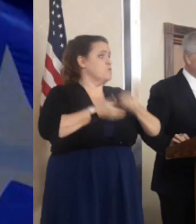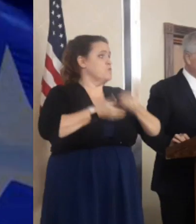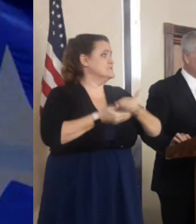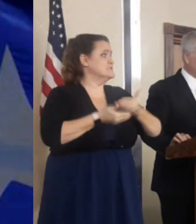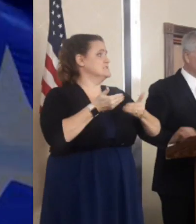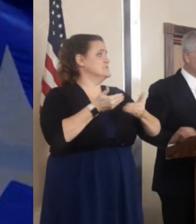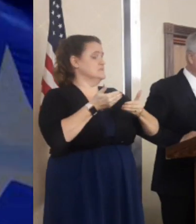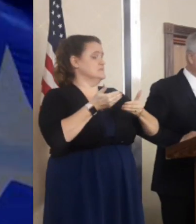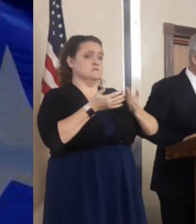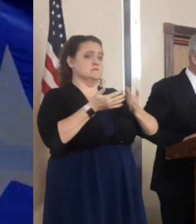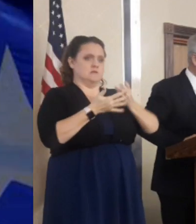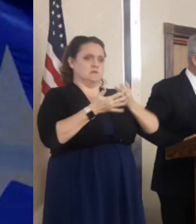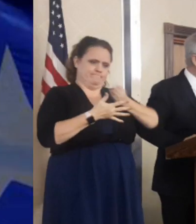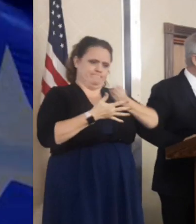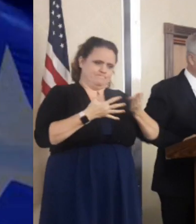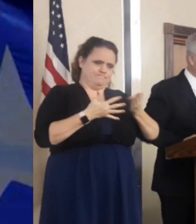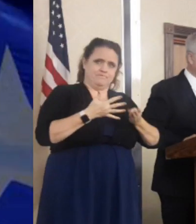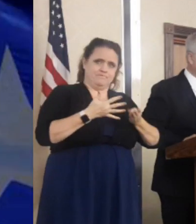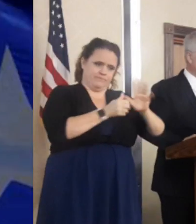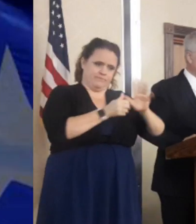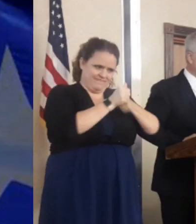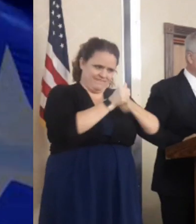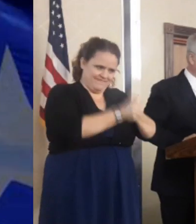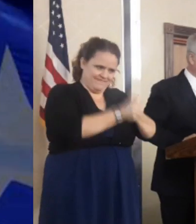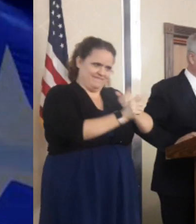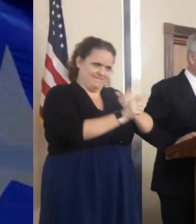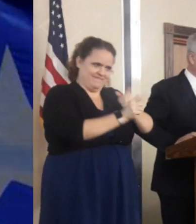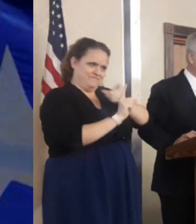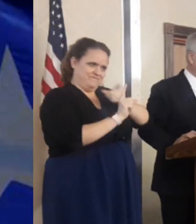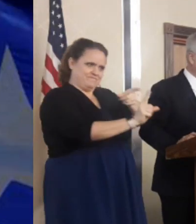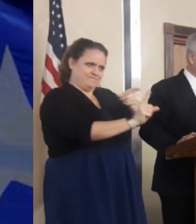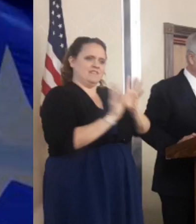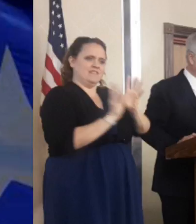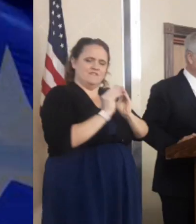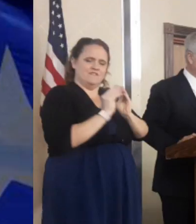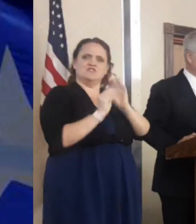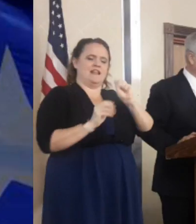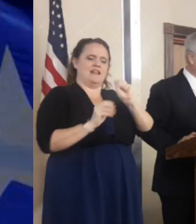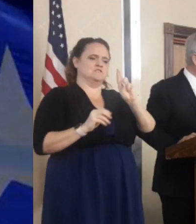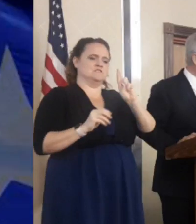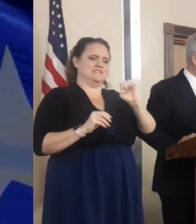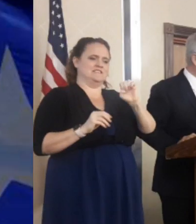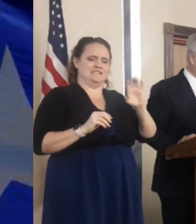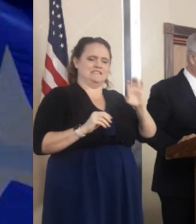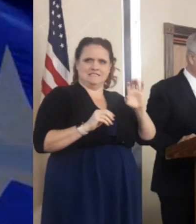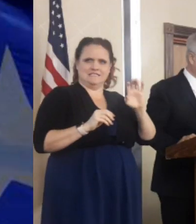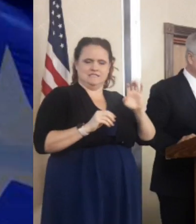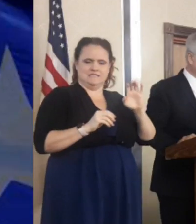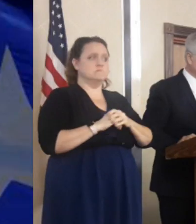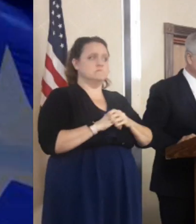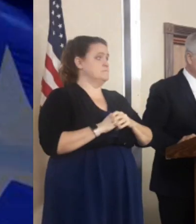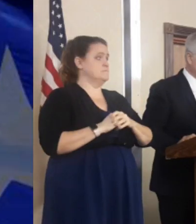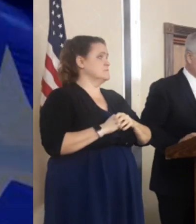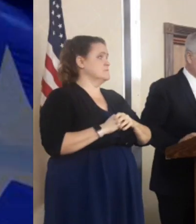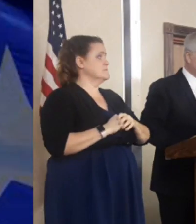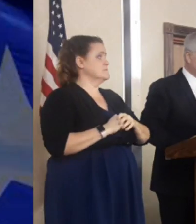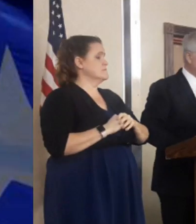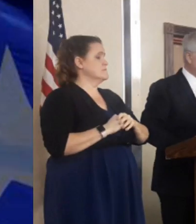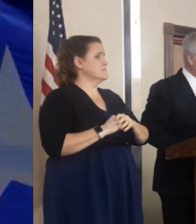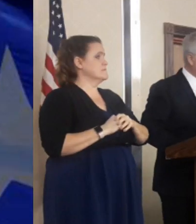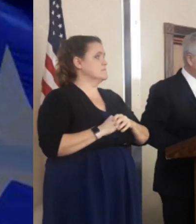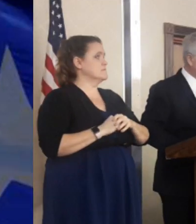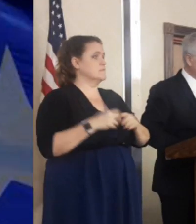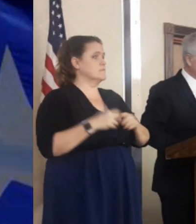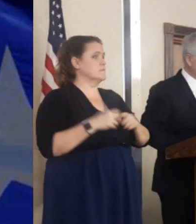manner consistent with the direction of the convention and the SRC have provided to the party. And then